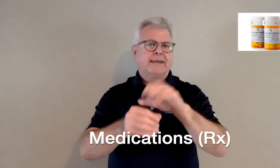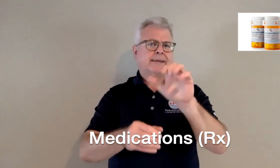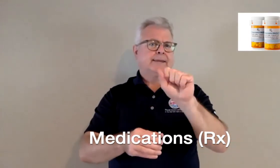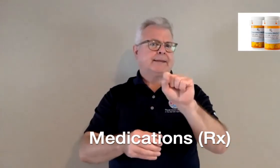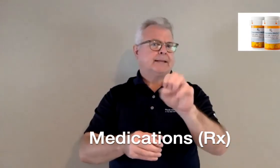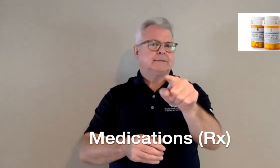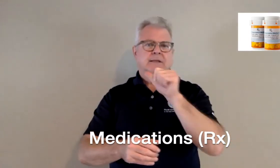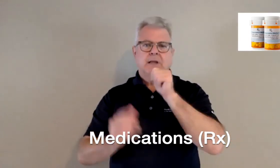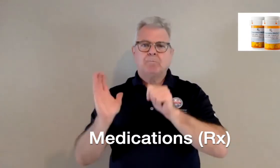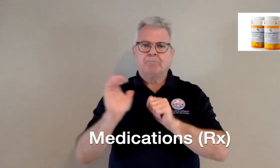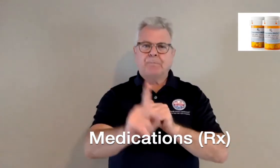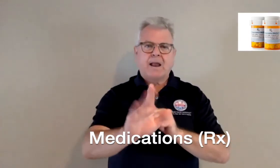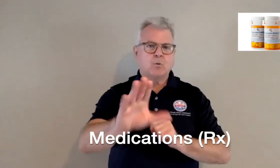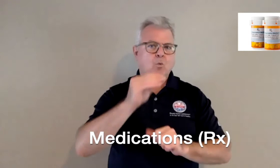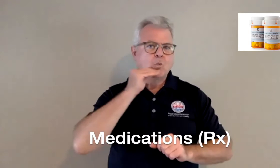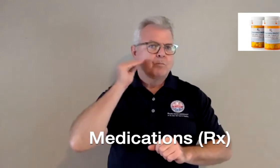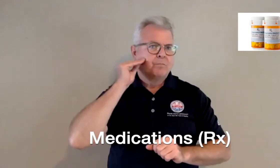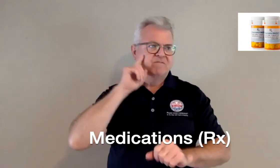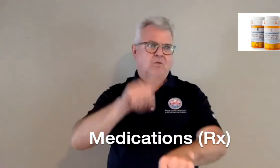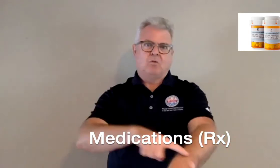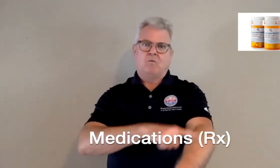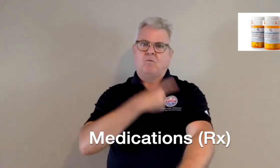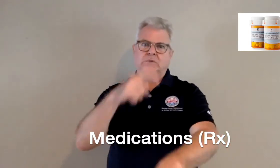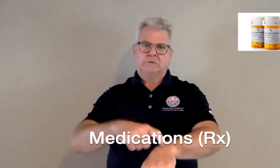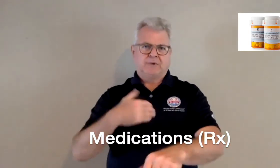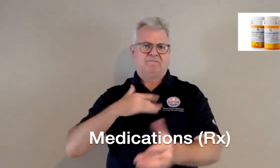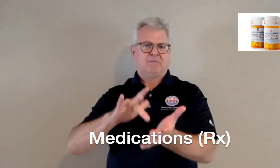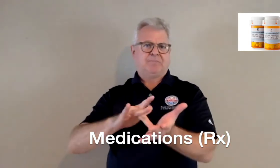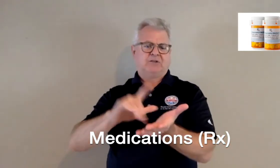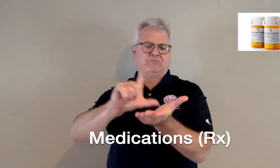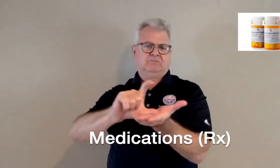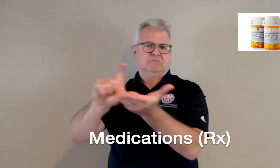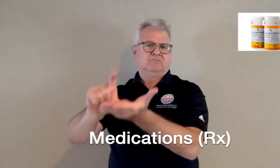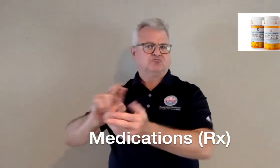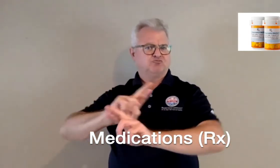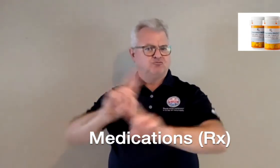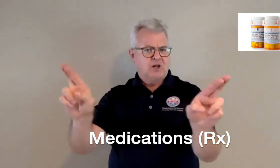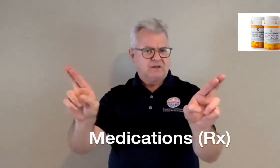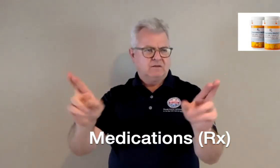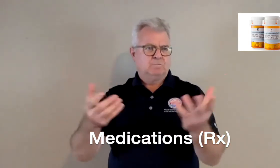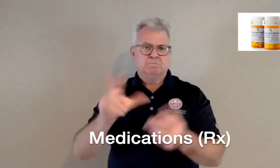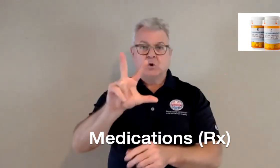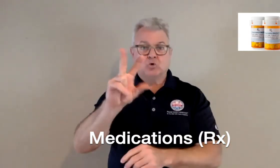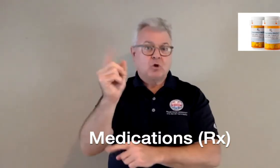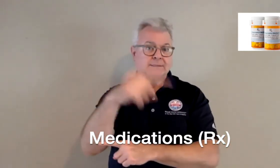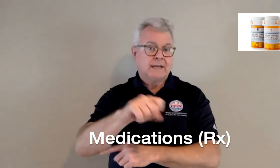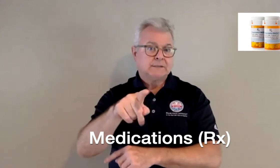would recommend a week or 2 weeks as well, just in case you're not coming back to your home for an extended amount of time, a few